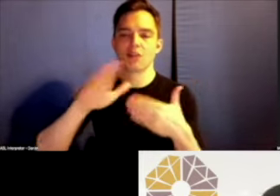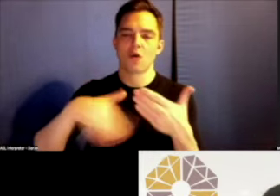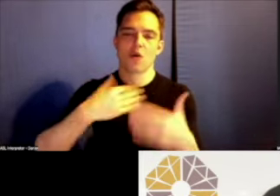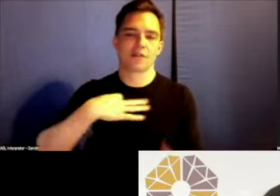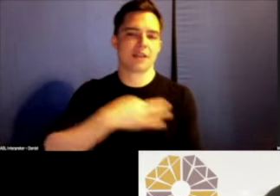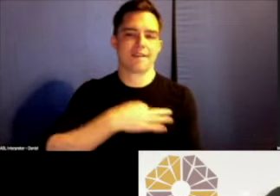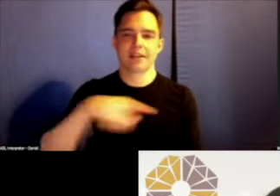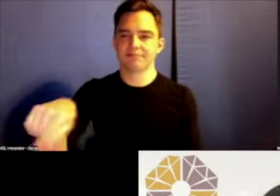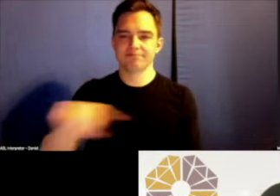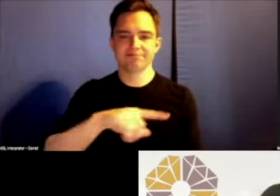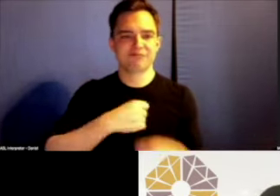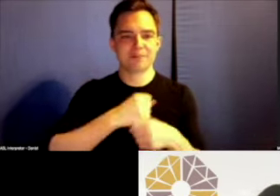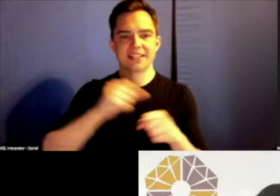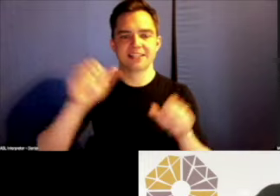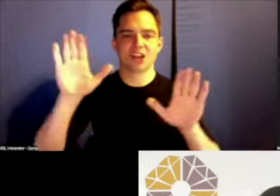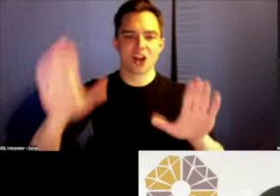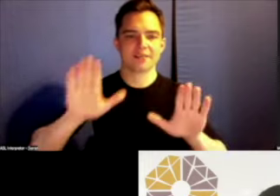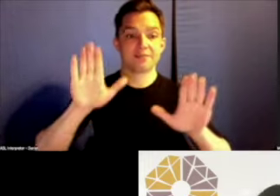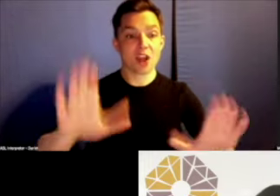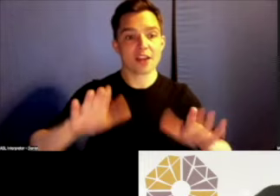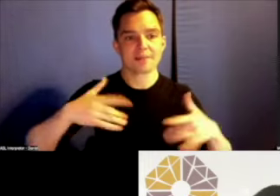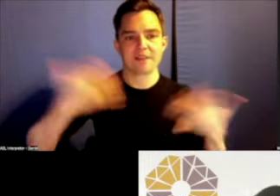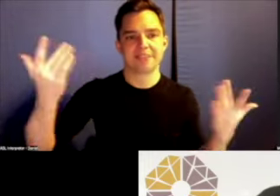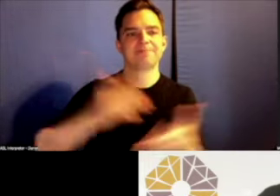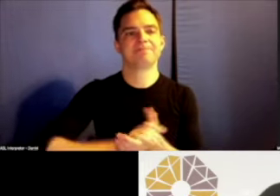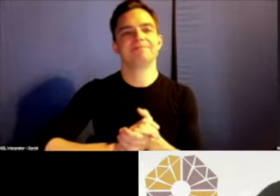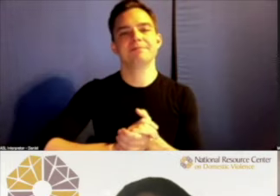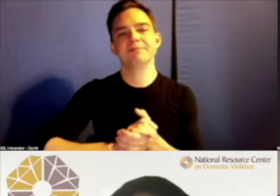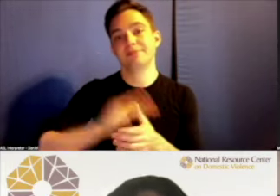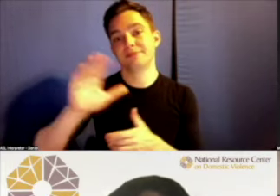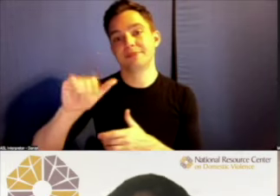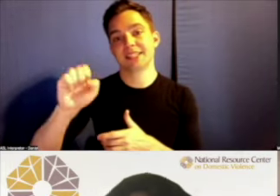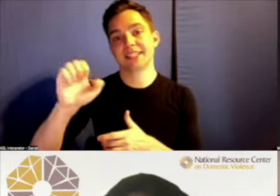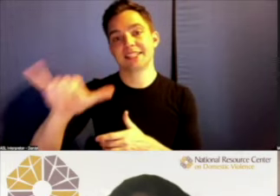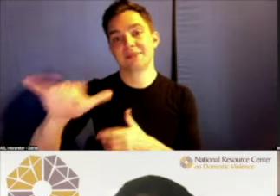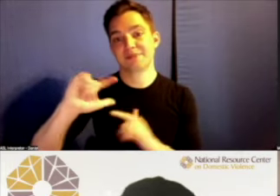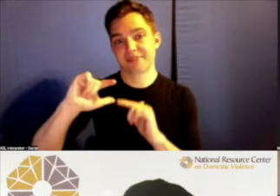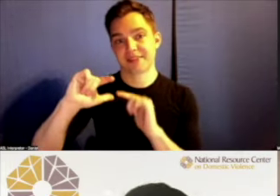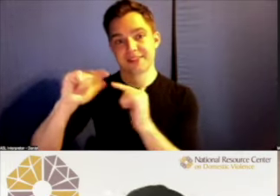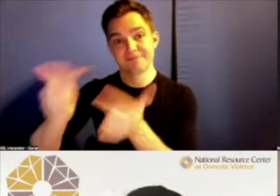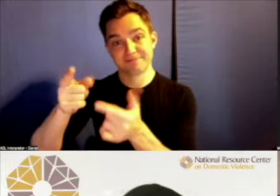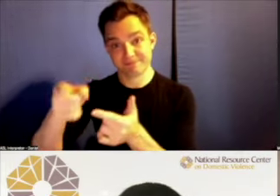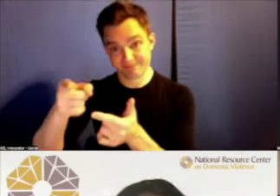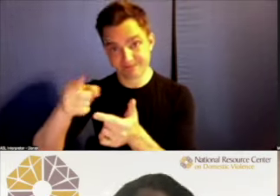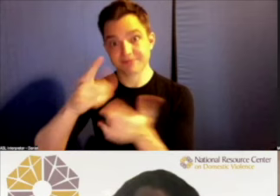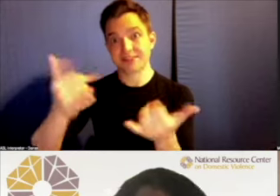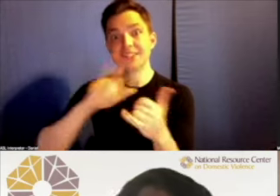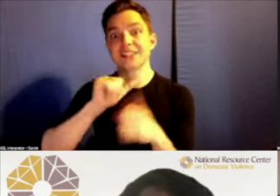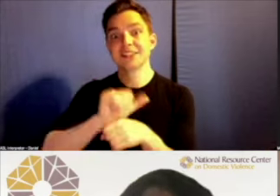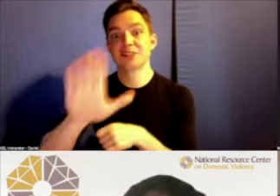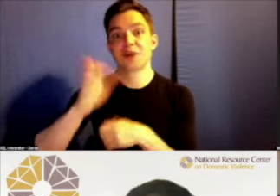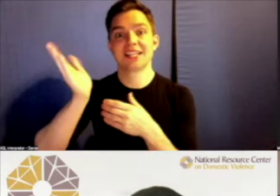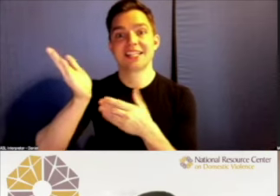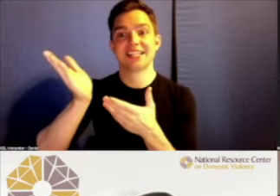just creating this awesome, awesome event. And Casey, passing it over to you. Today is actually your delivery